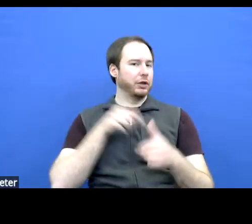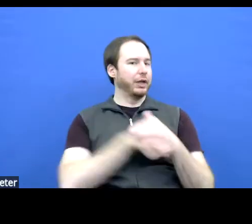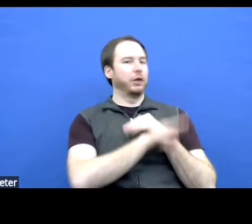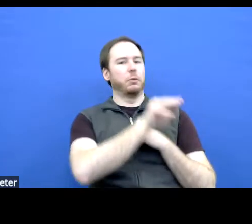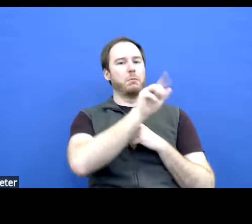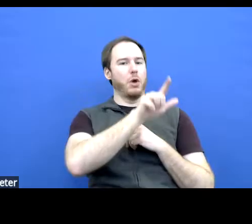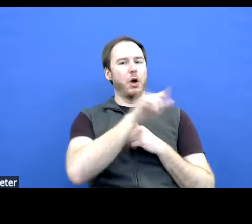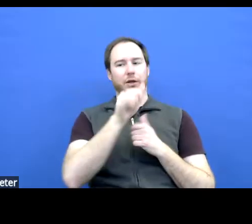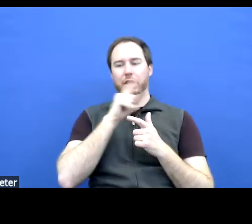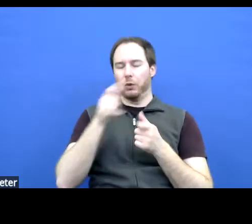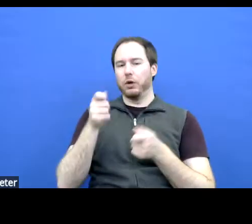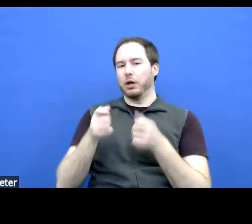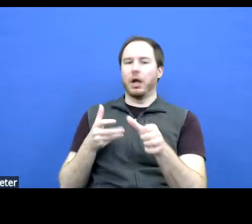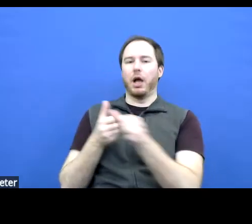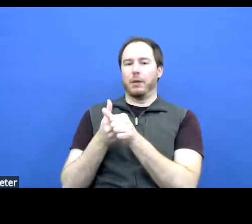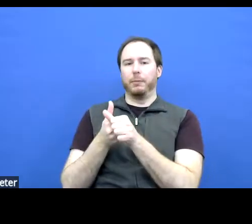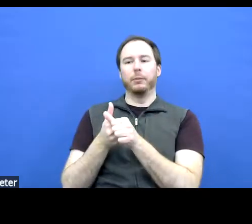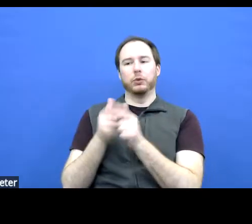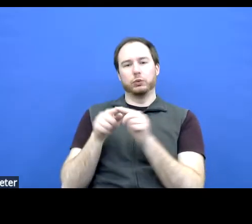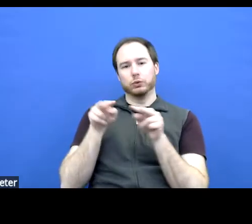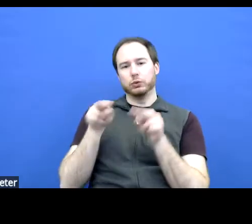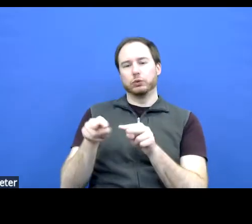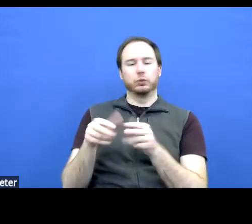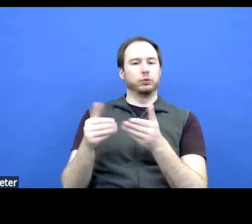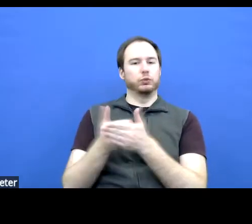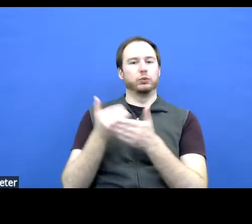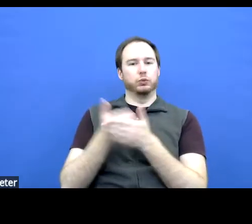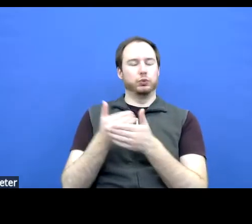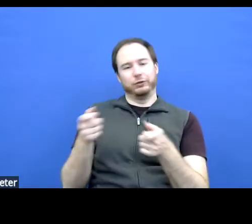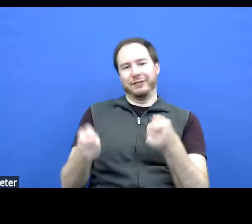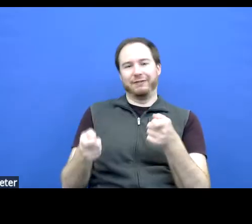would be updating that to look at the new configuration.